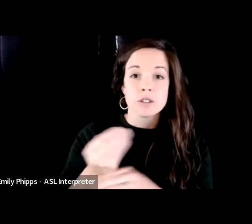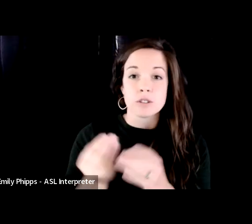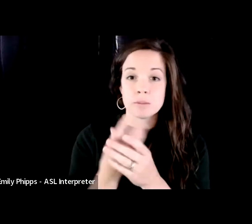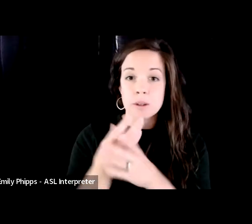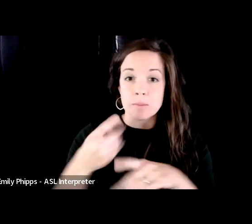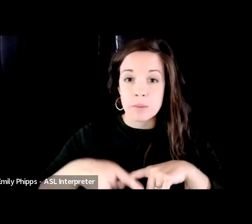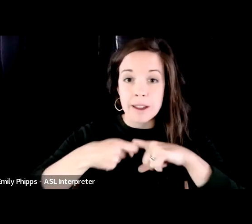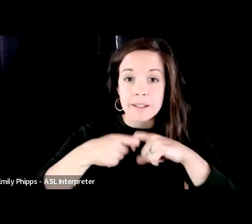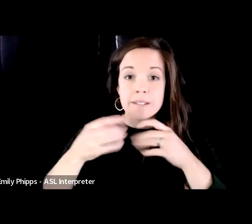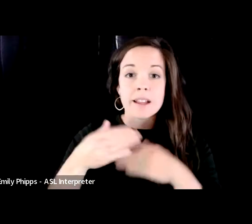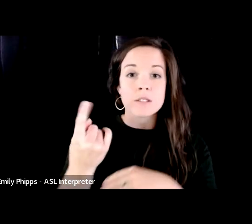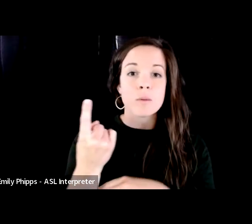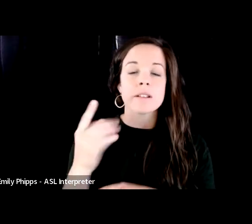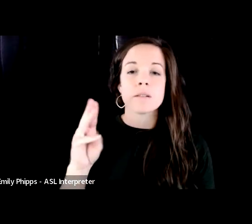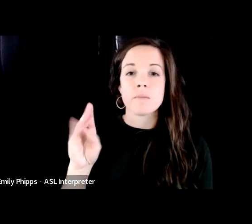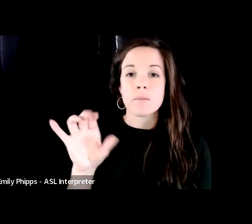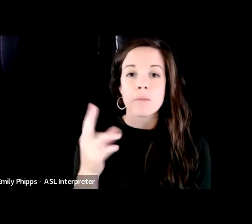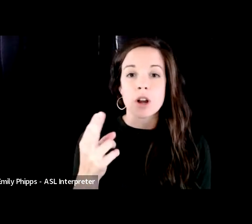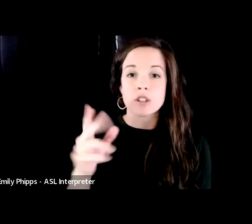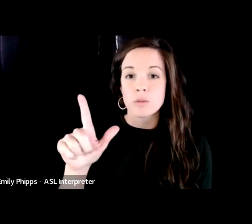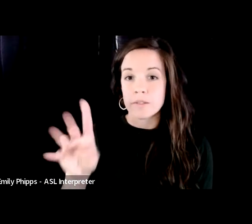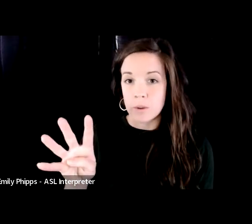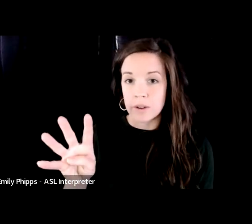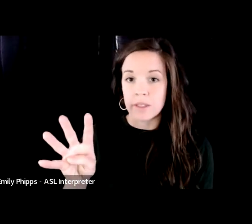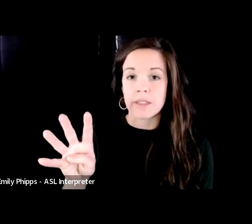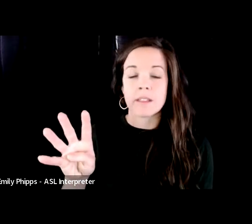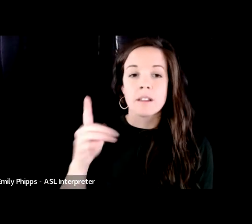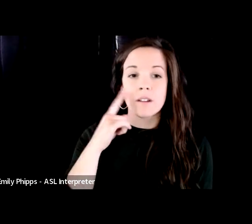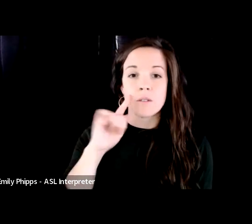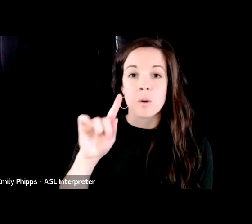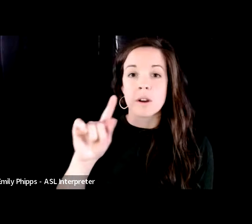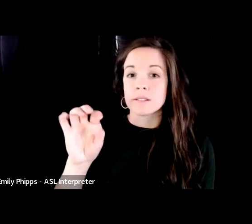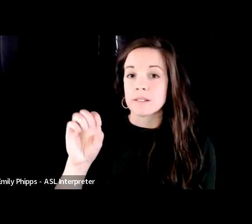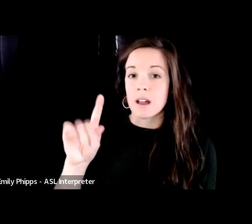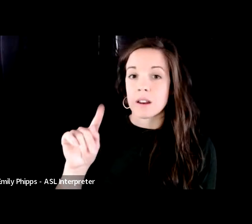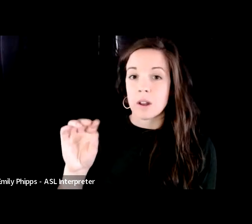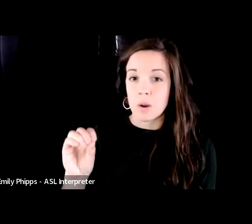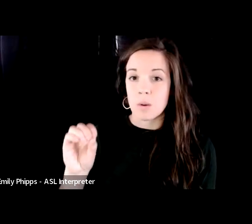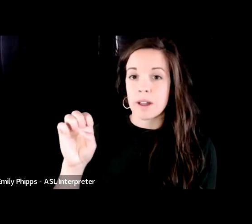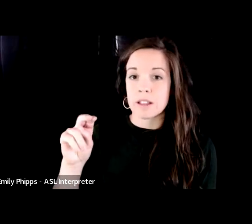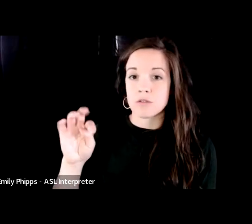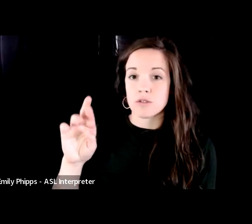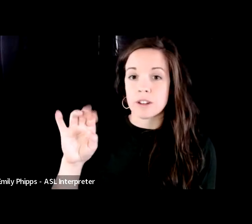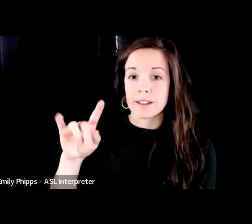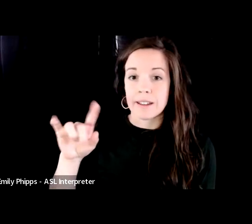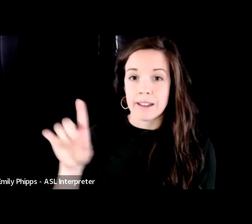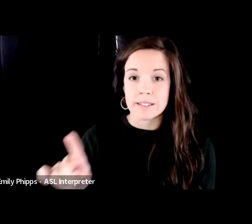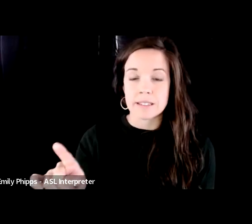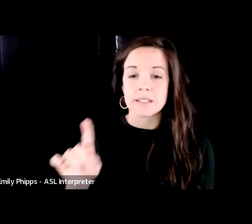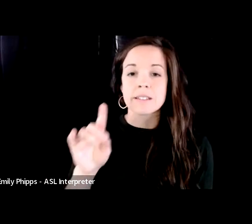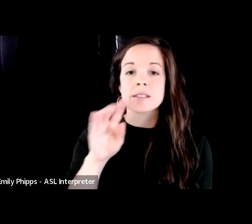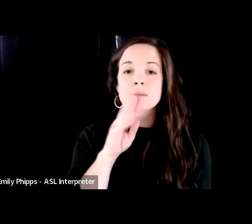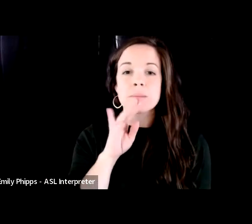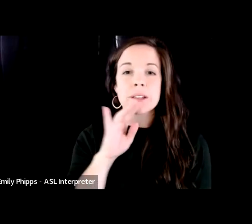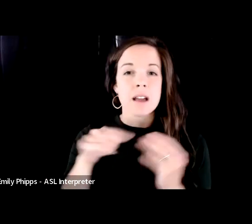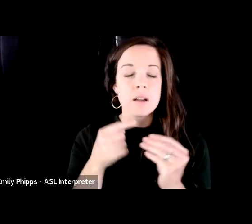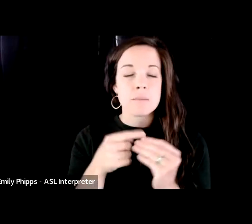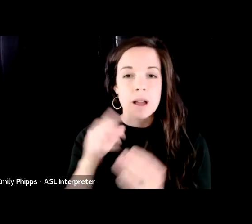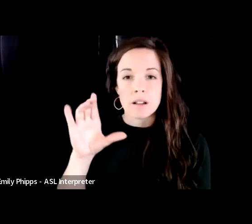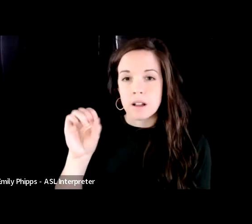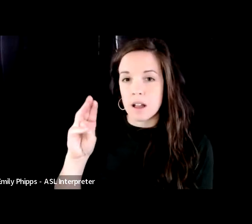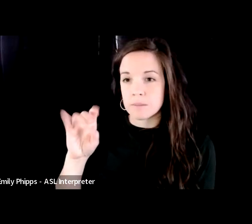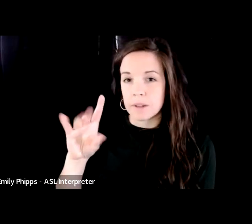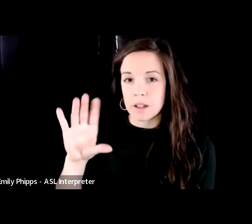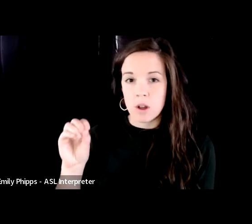next one, March 24th, for Tato Enriquez speaking about Cosmico, a journey through Latin